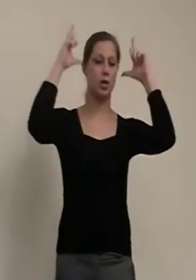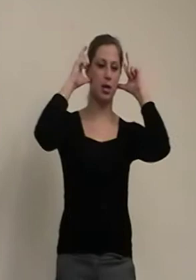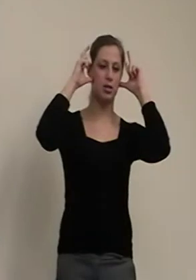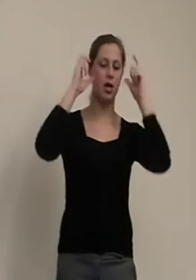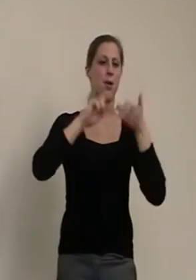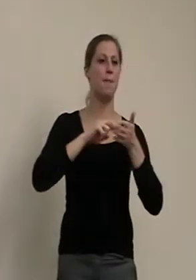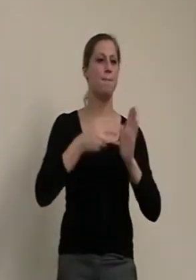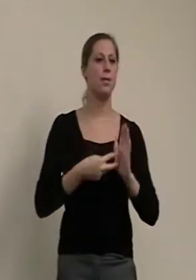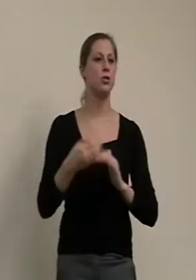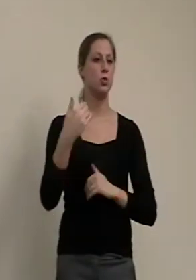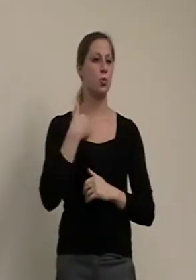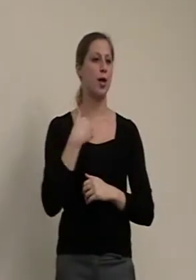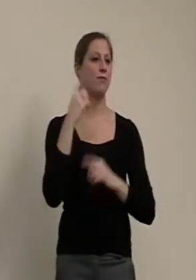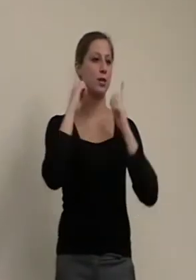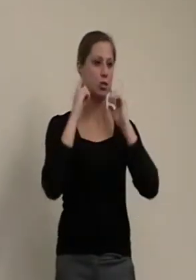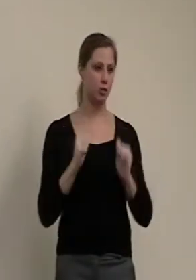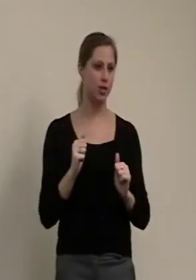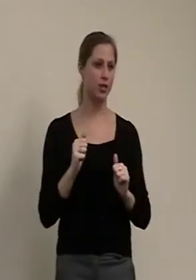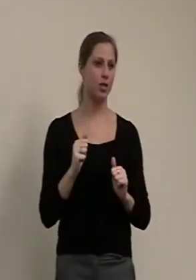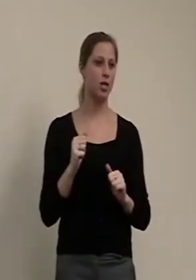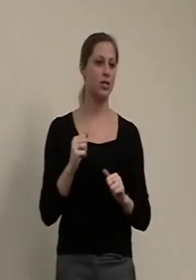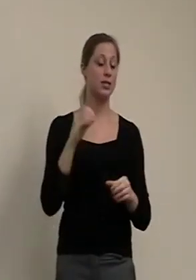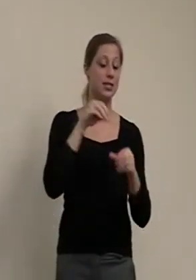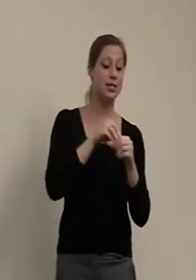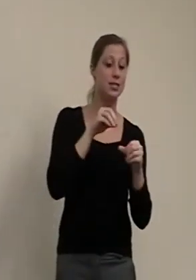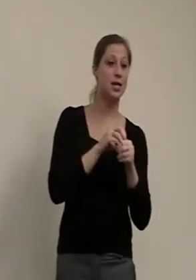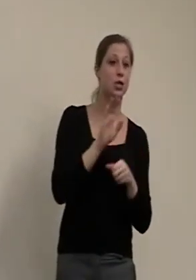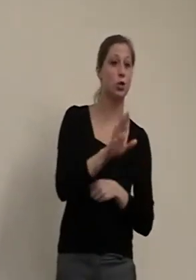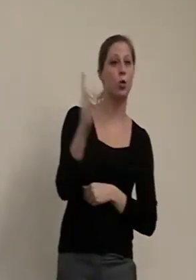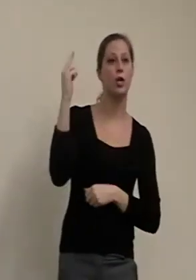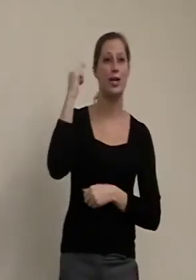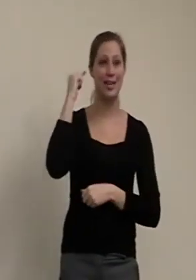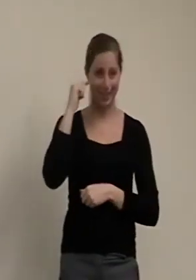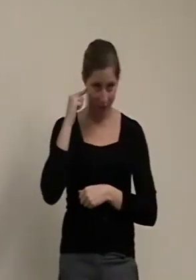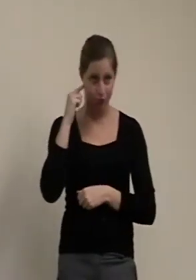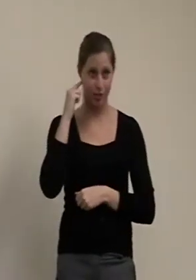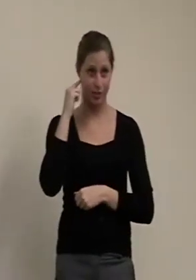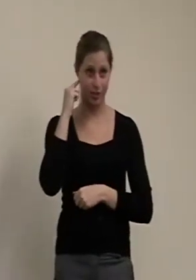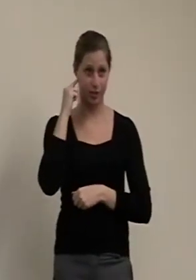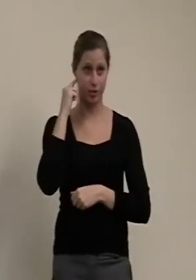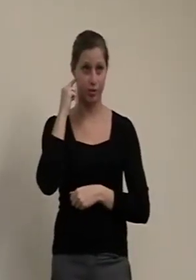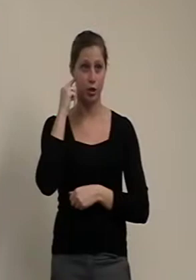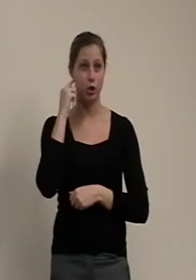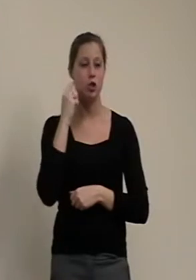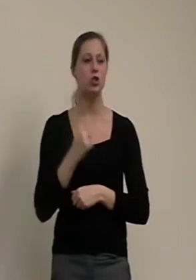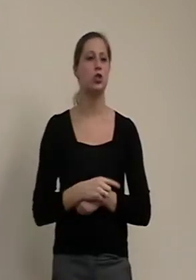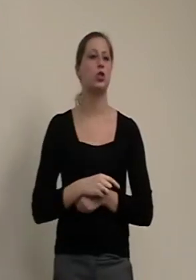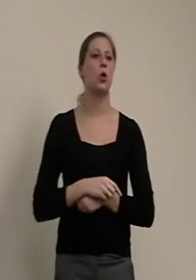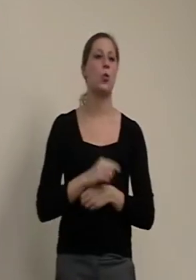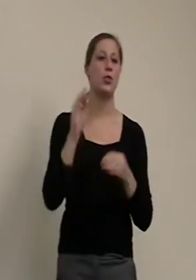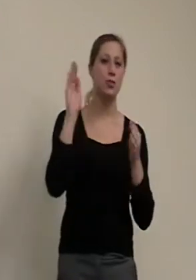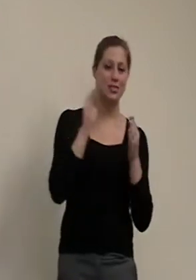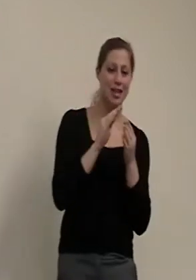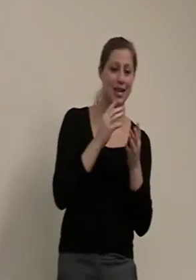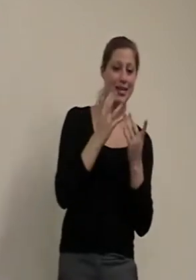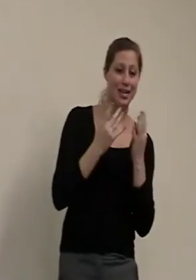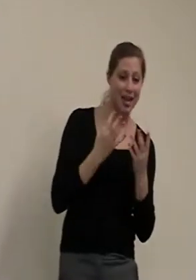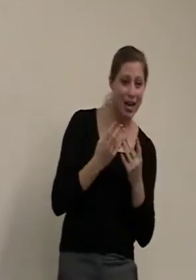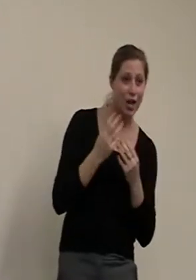called sensorineural, as we discussed earlier. So the tiny little hairs or the nerves are affected, and that